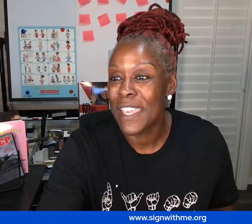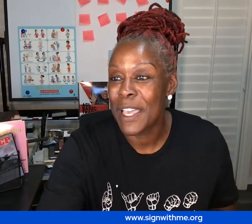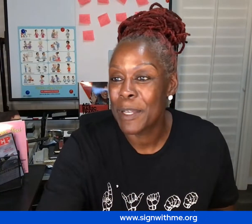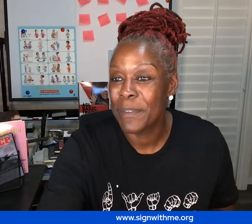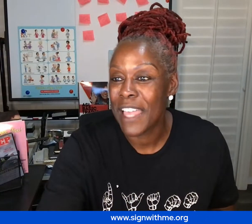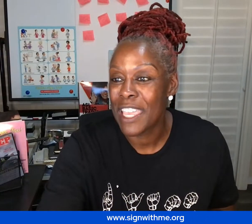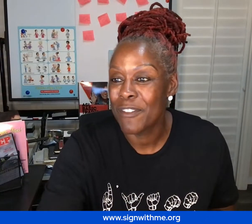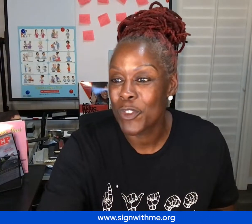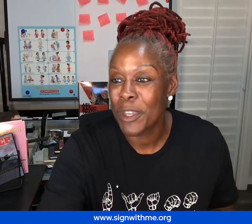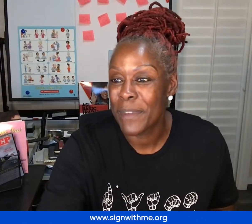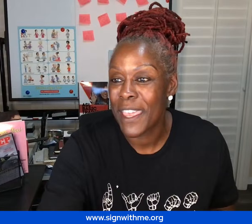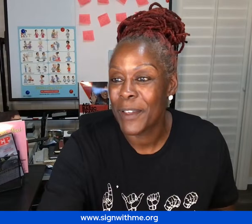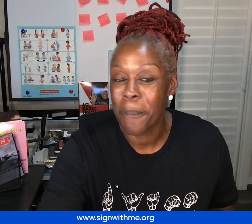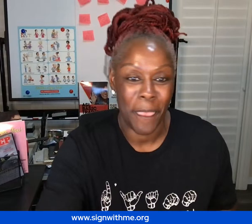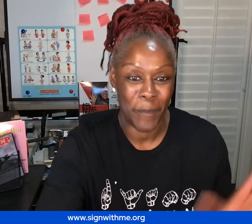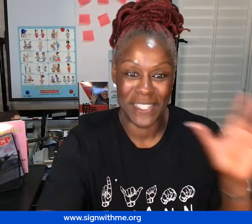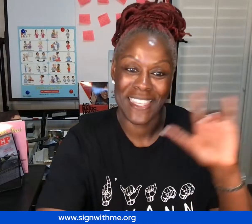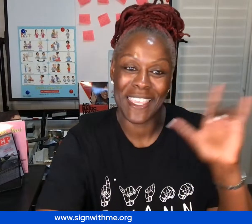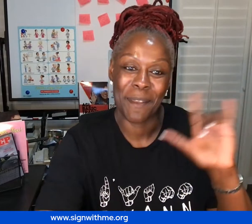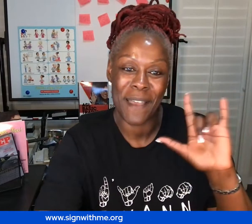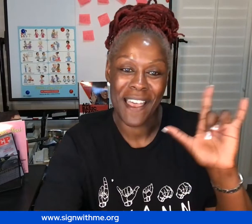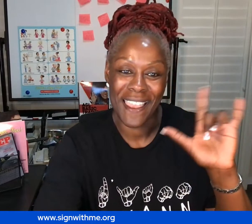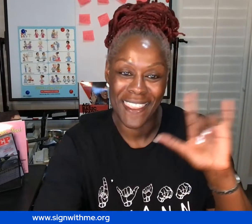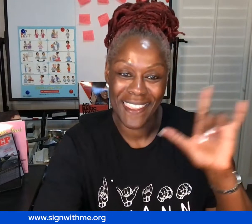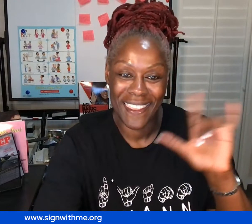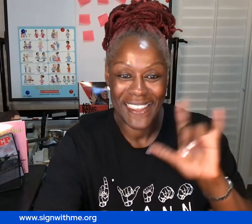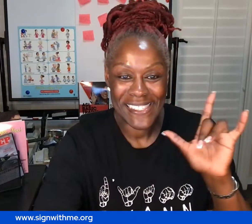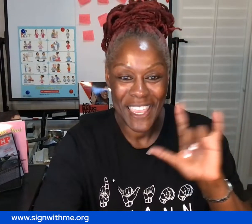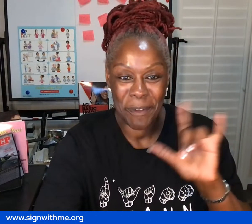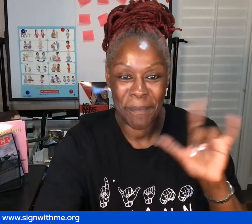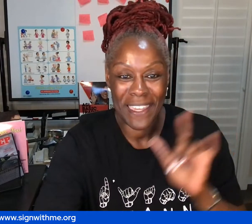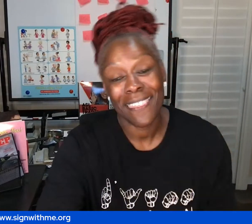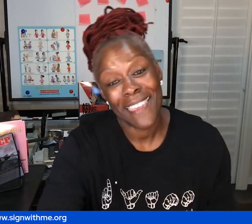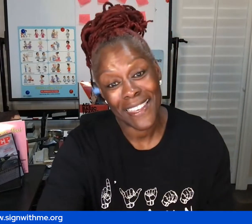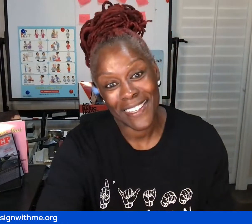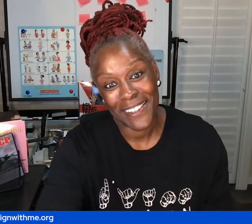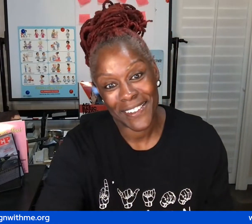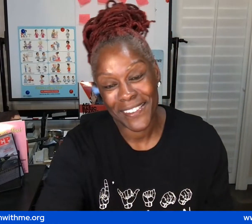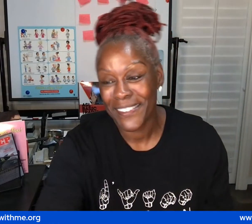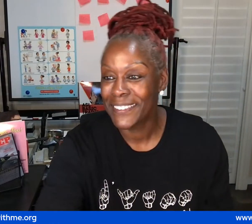live stream now. I want to say goodbye to everybody. Thank you.